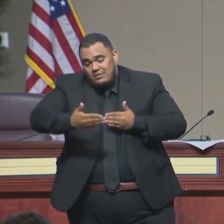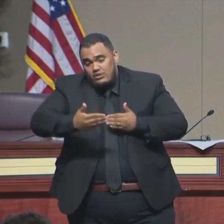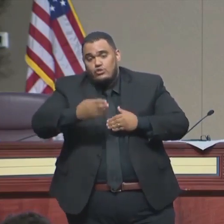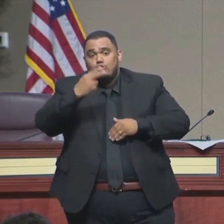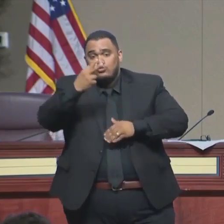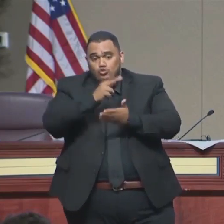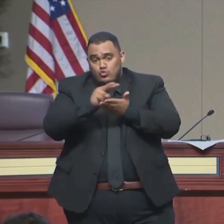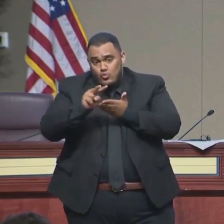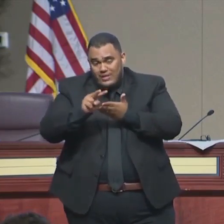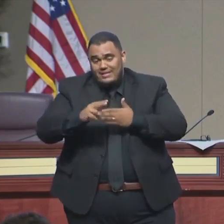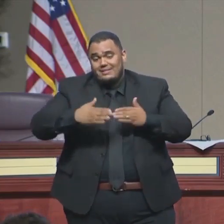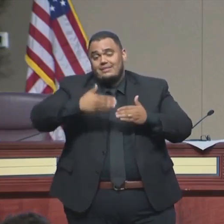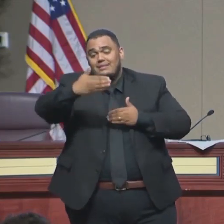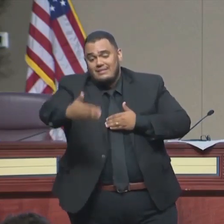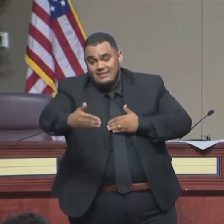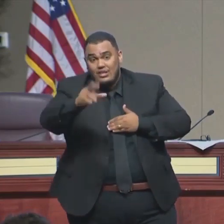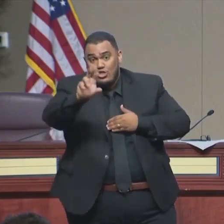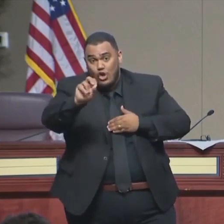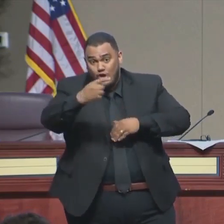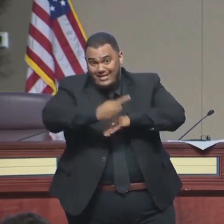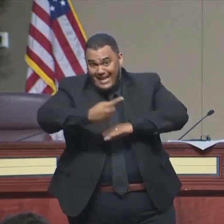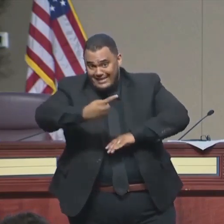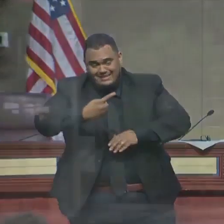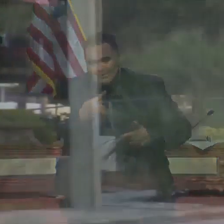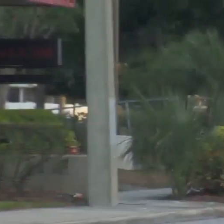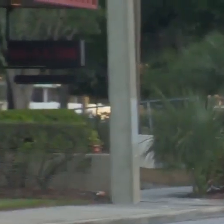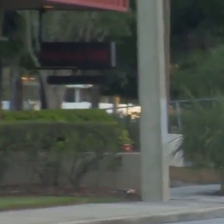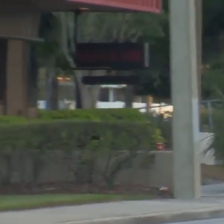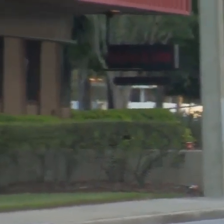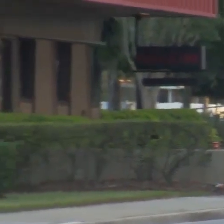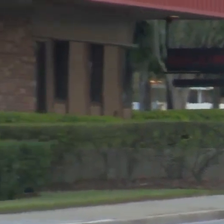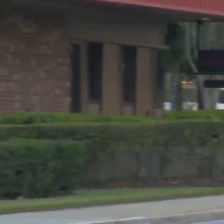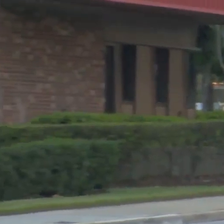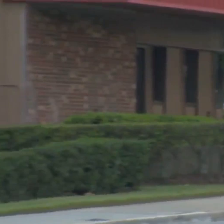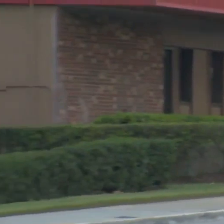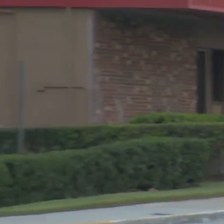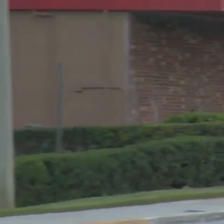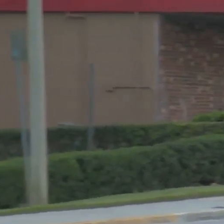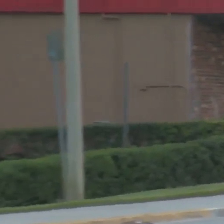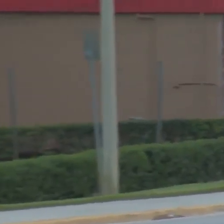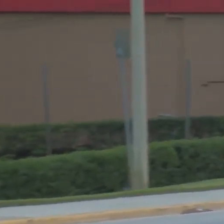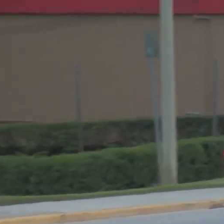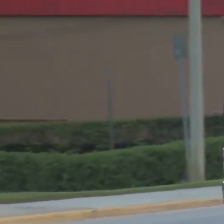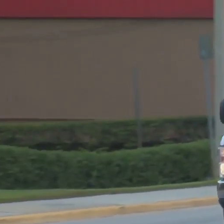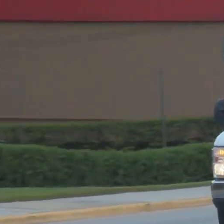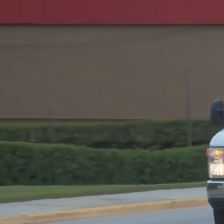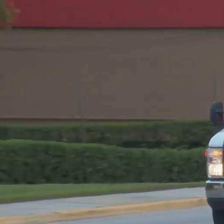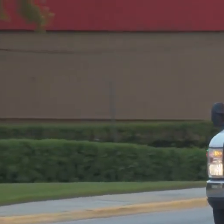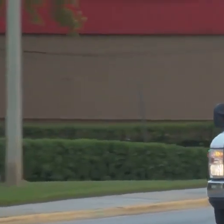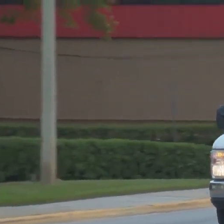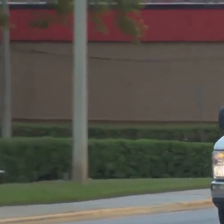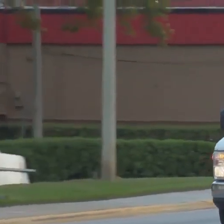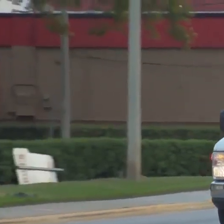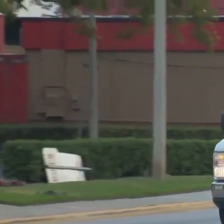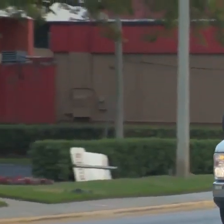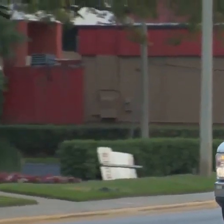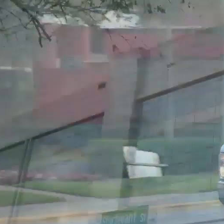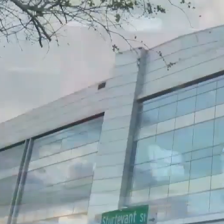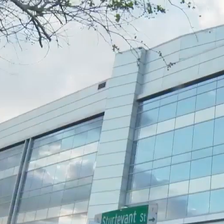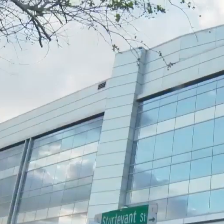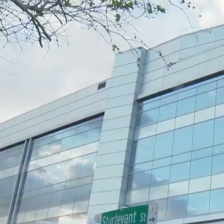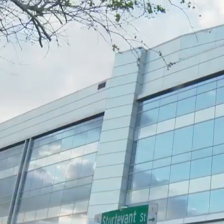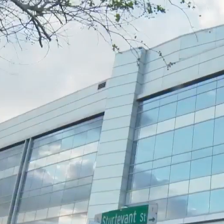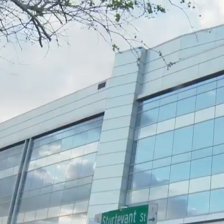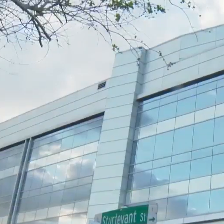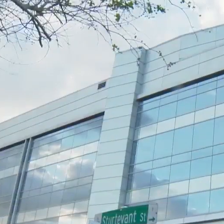30 days. The answer would be no. Officials in Orange County, like those in pretty much every other Florida county, are asking the state for help.